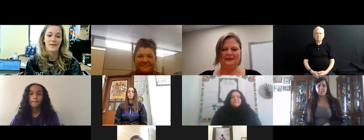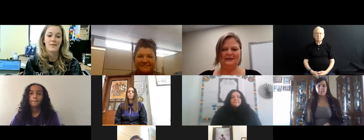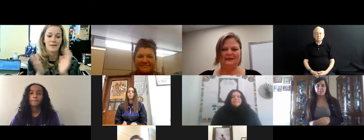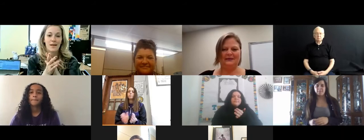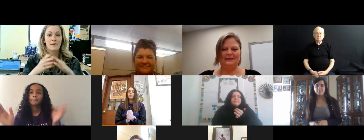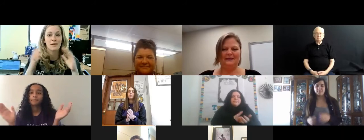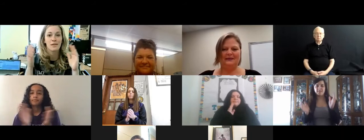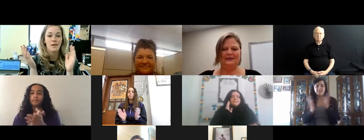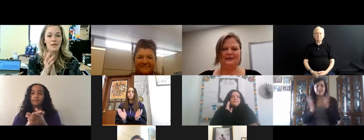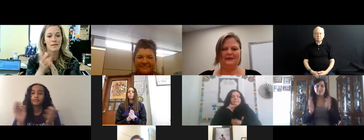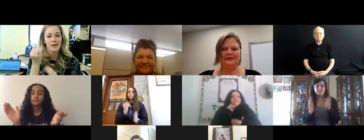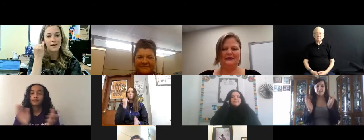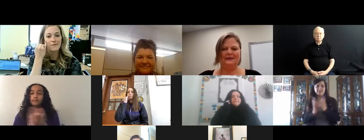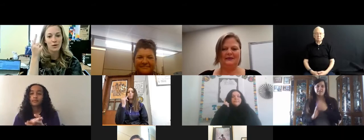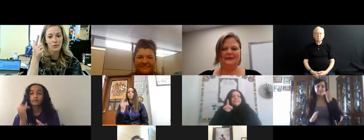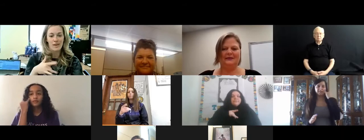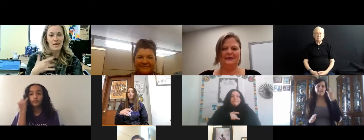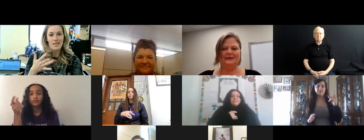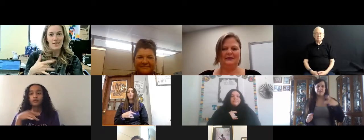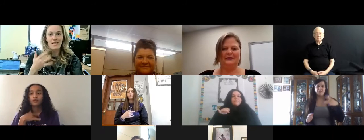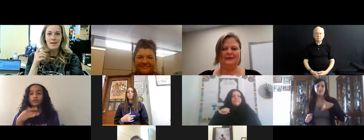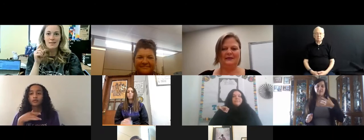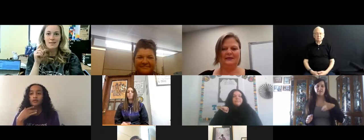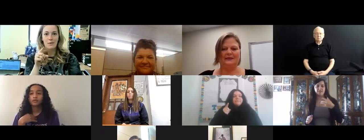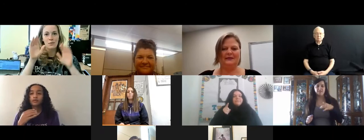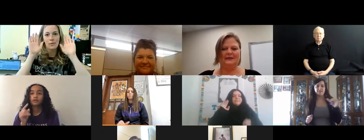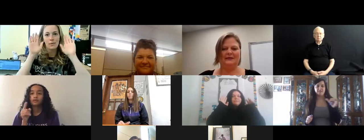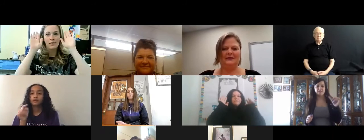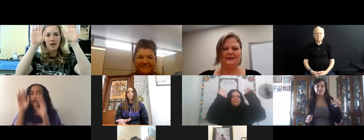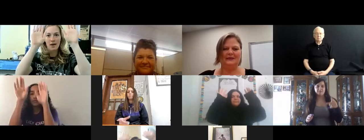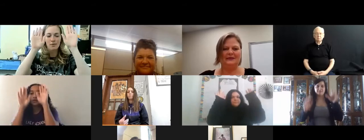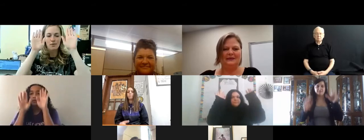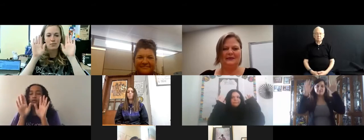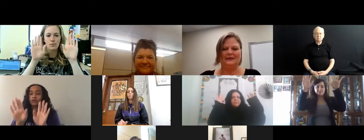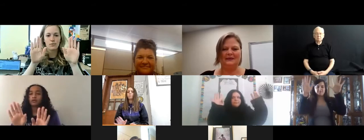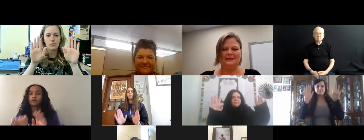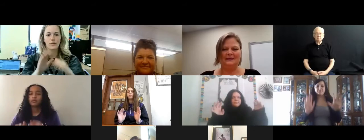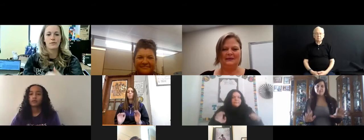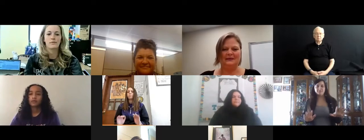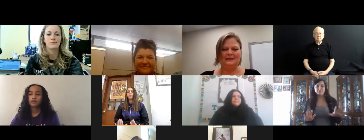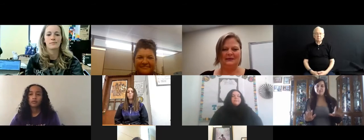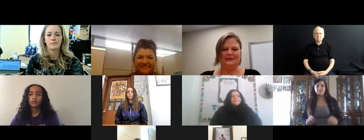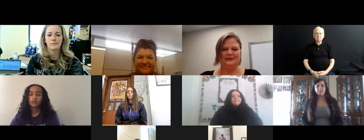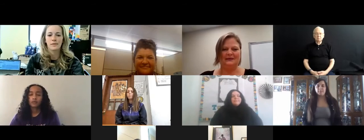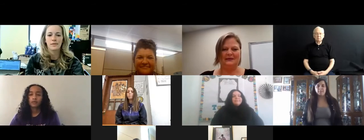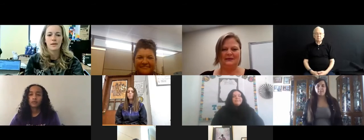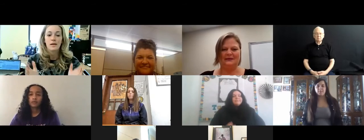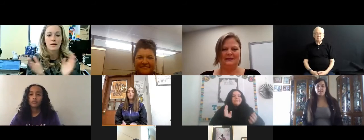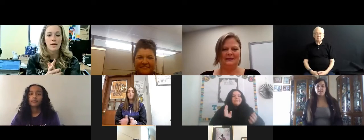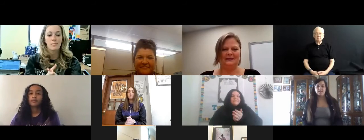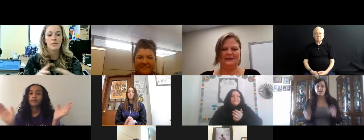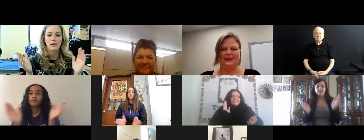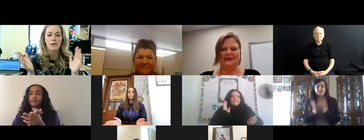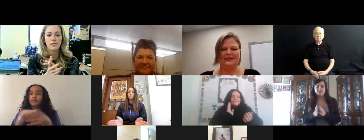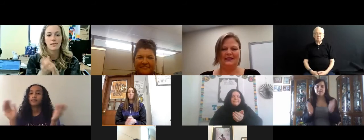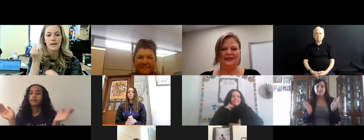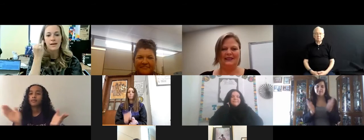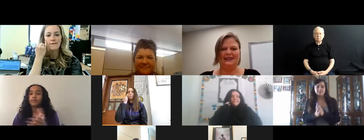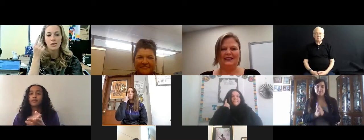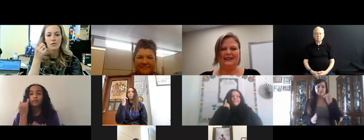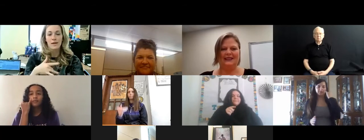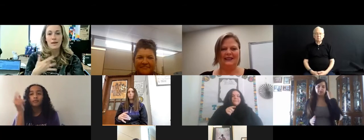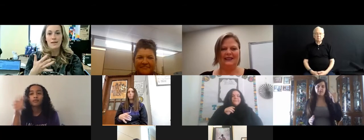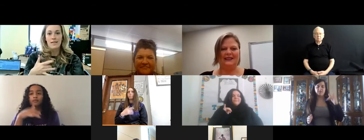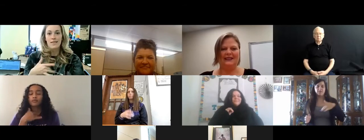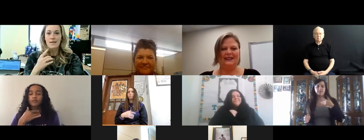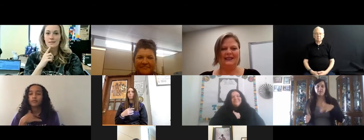Because I'm happy I'm alone. If you feel like a room without a roof. Because I'm happy I'm alone.